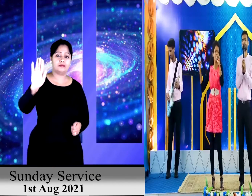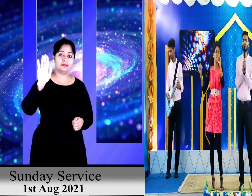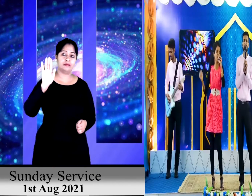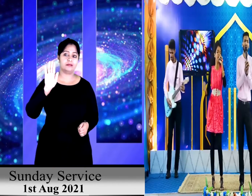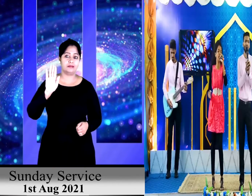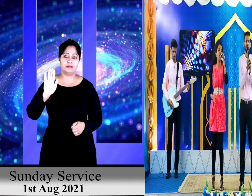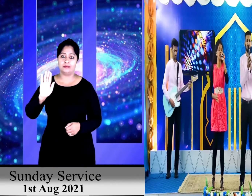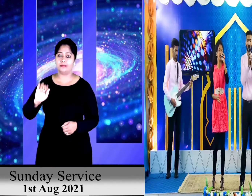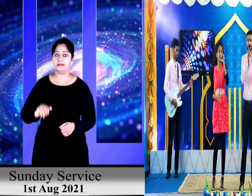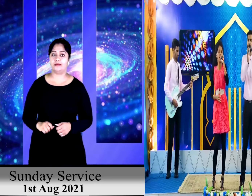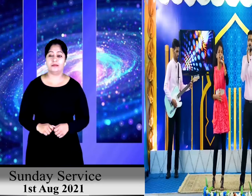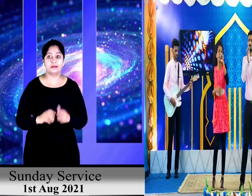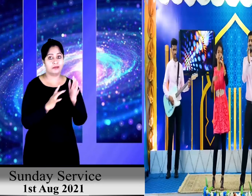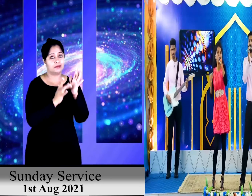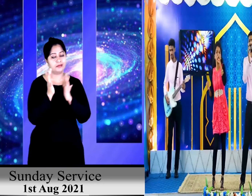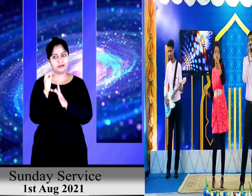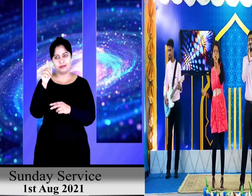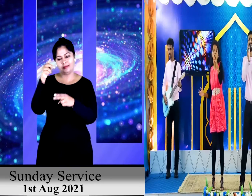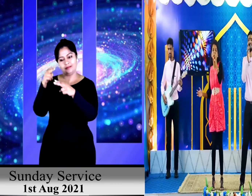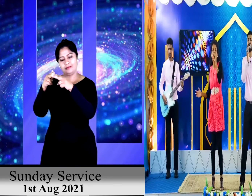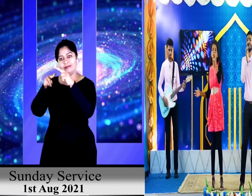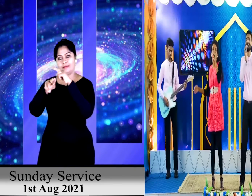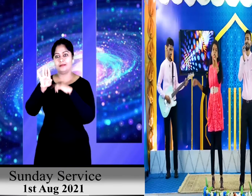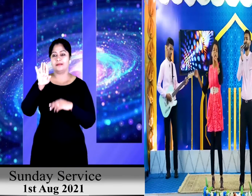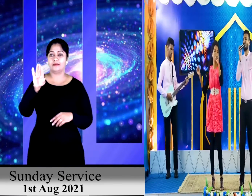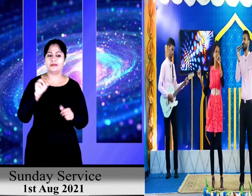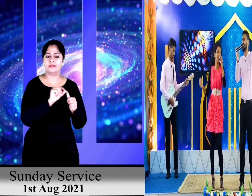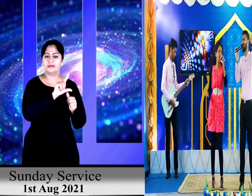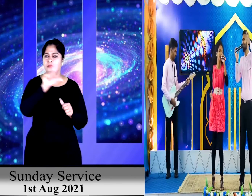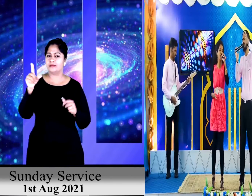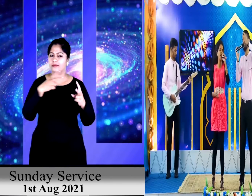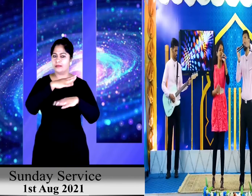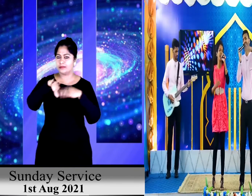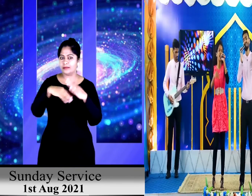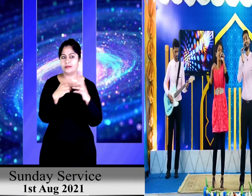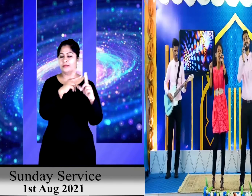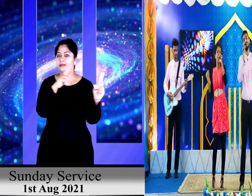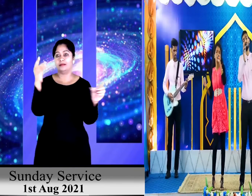Jesus, there is something.